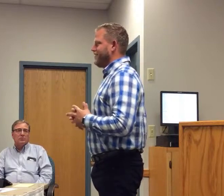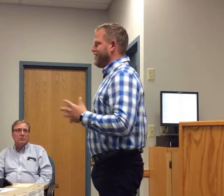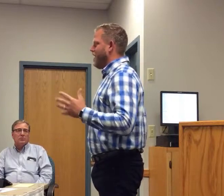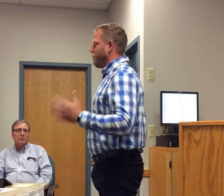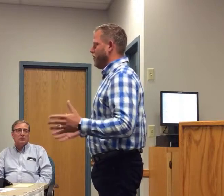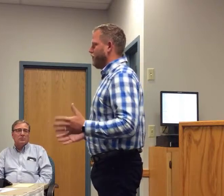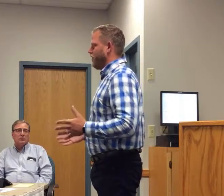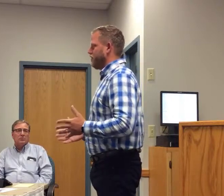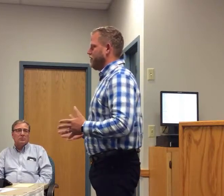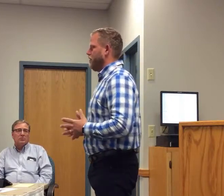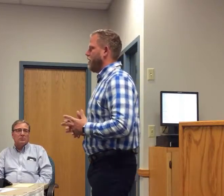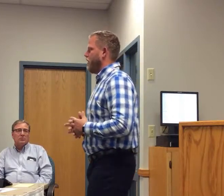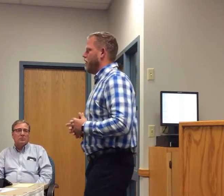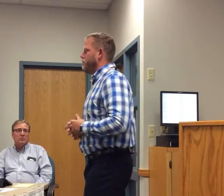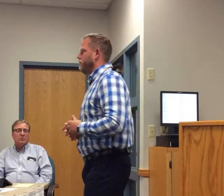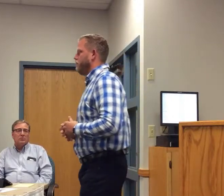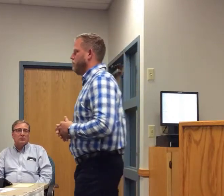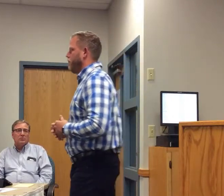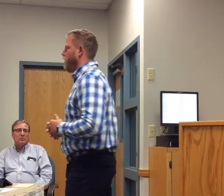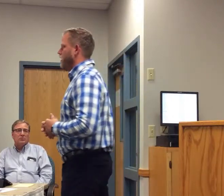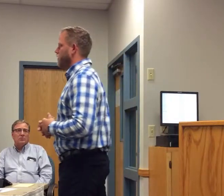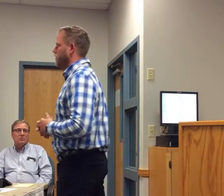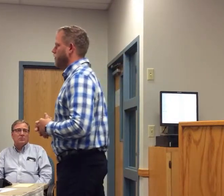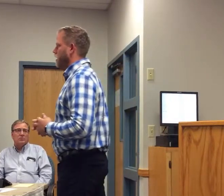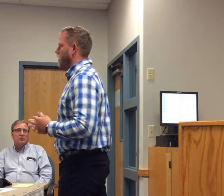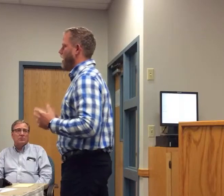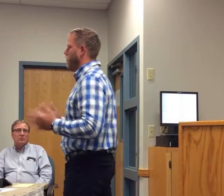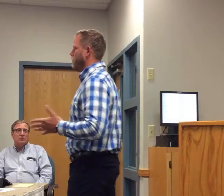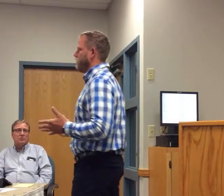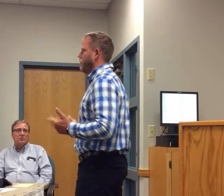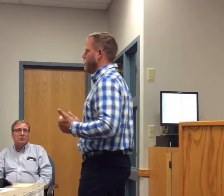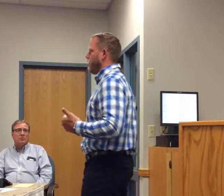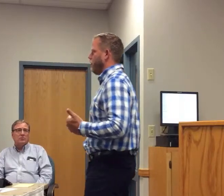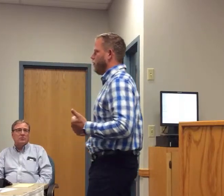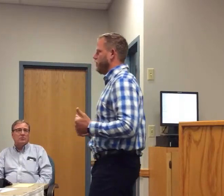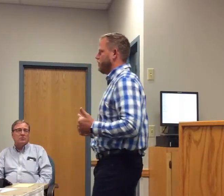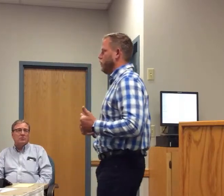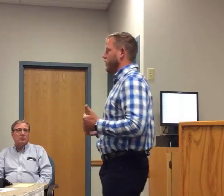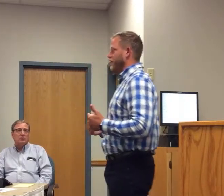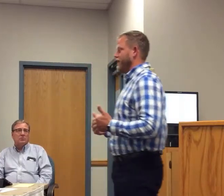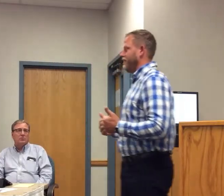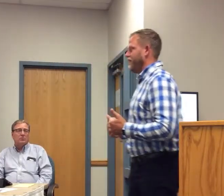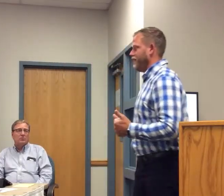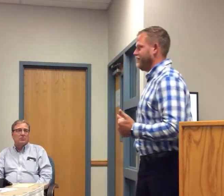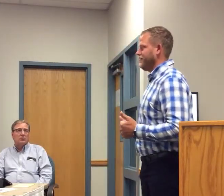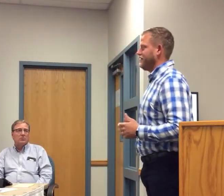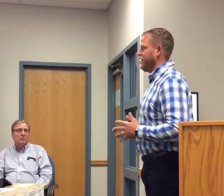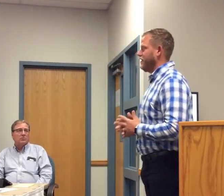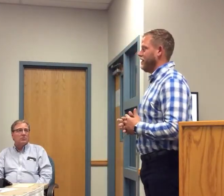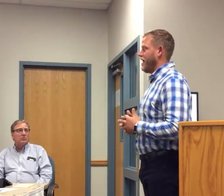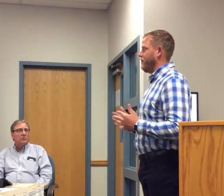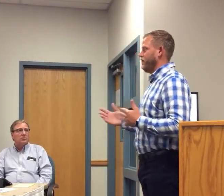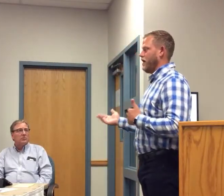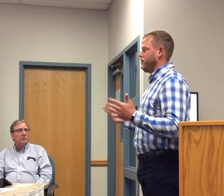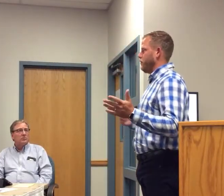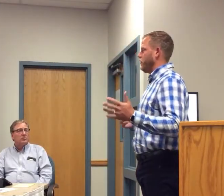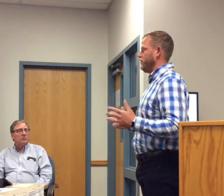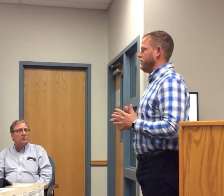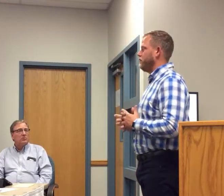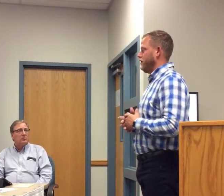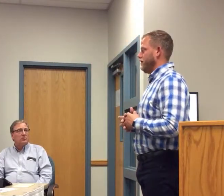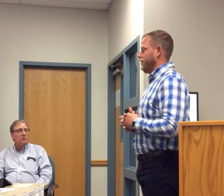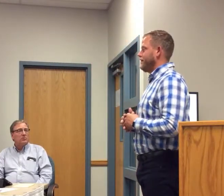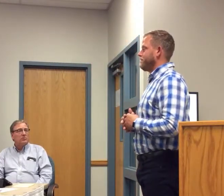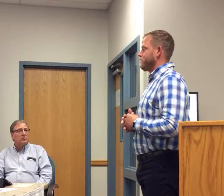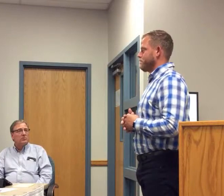it up. It's not perfect, but I will say we're the only ones doing it in 6A that I've spoken